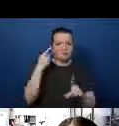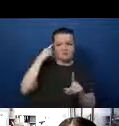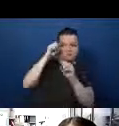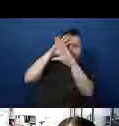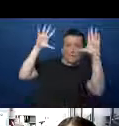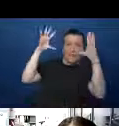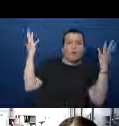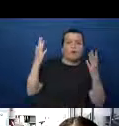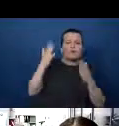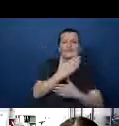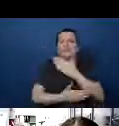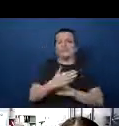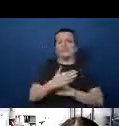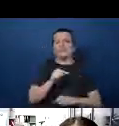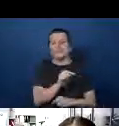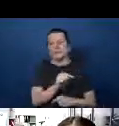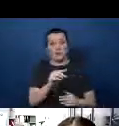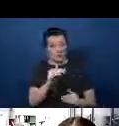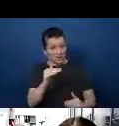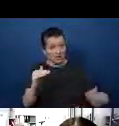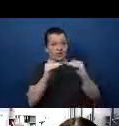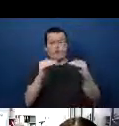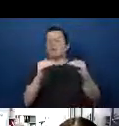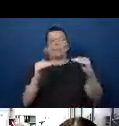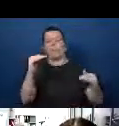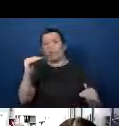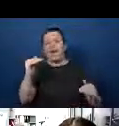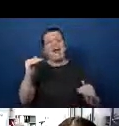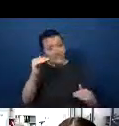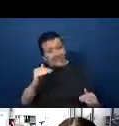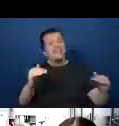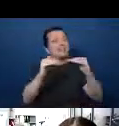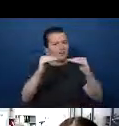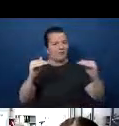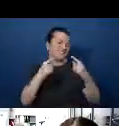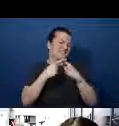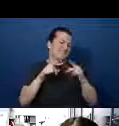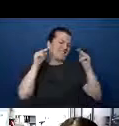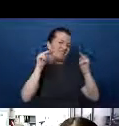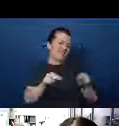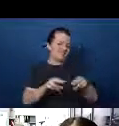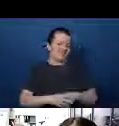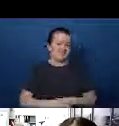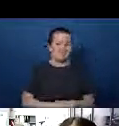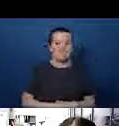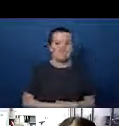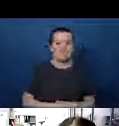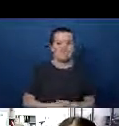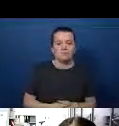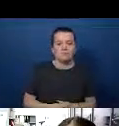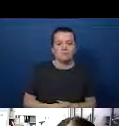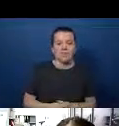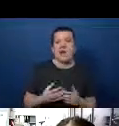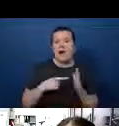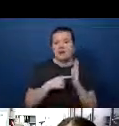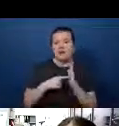an equal member of society and in school. And lastly, students with disability from rural areas